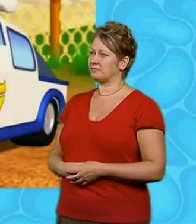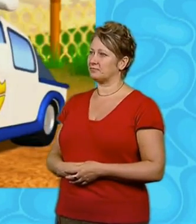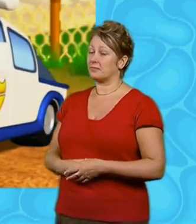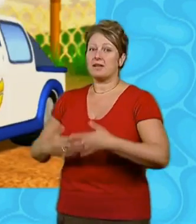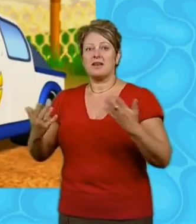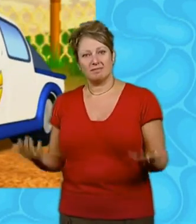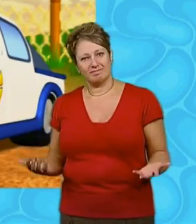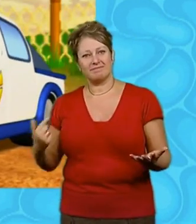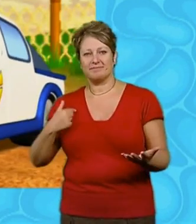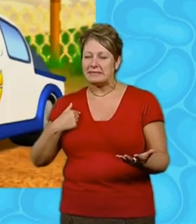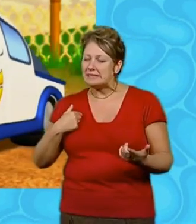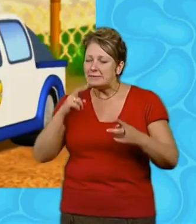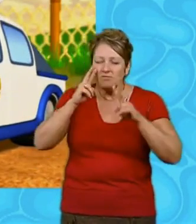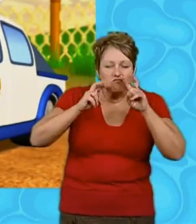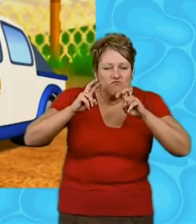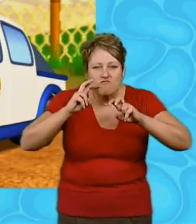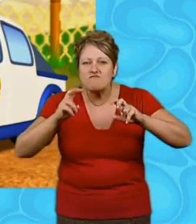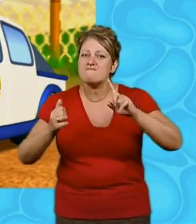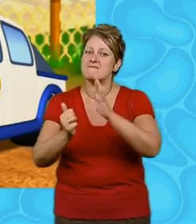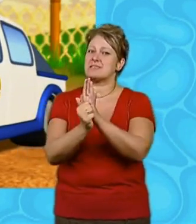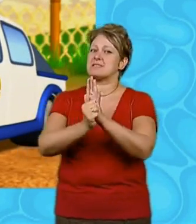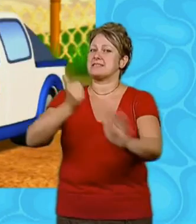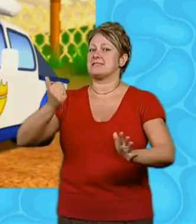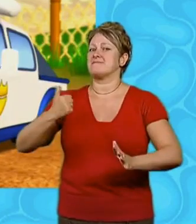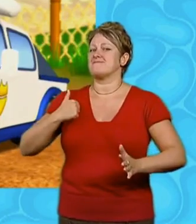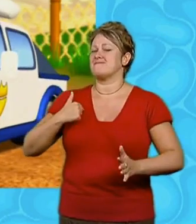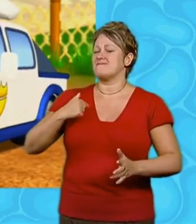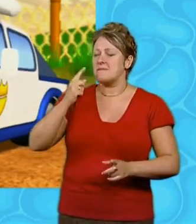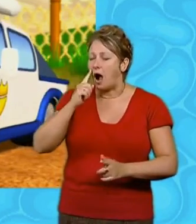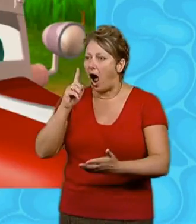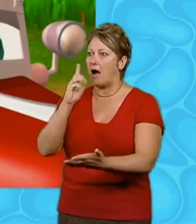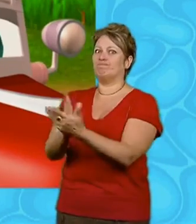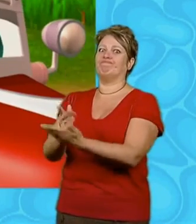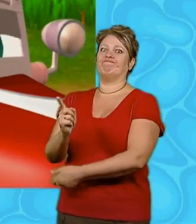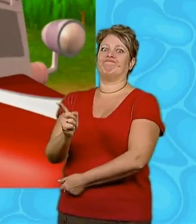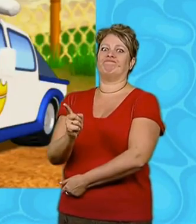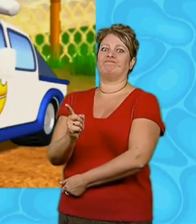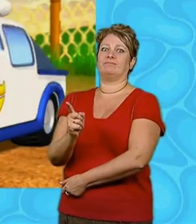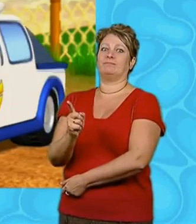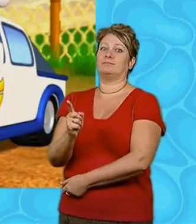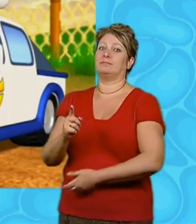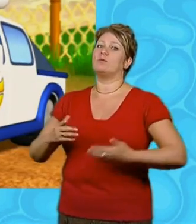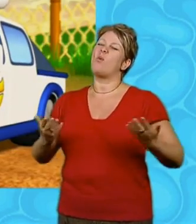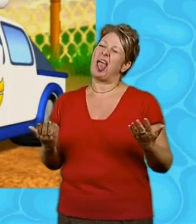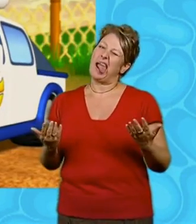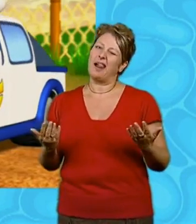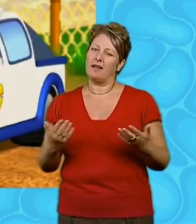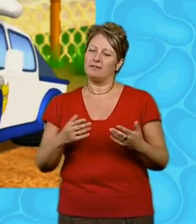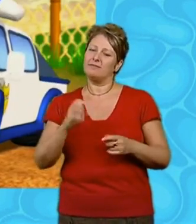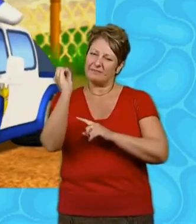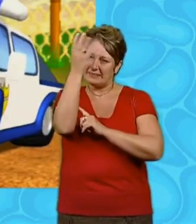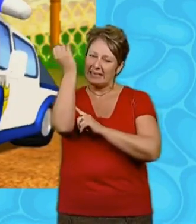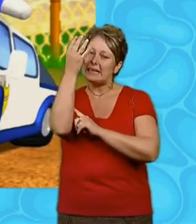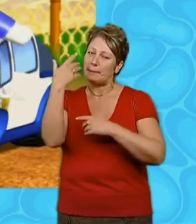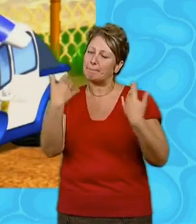And that's when my keen crime-fighting skills led us to the truth. Well, okay.